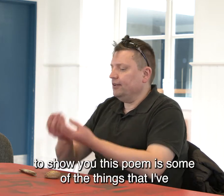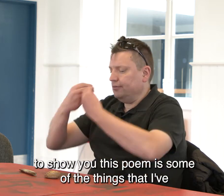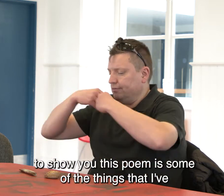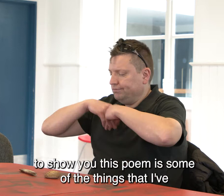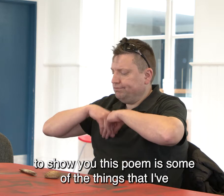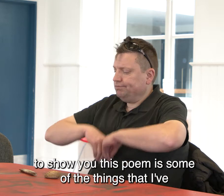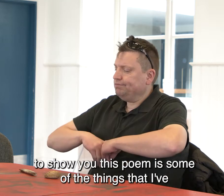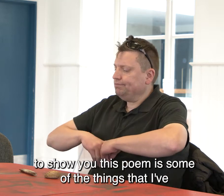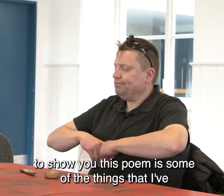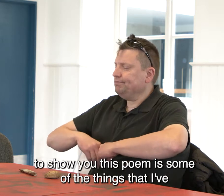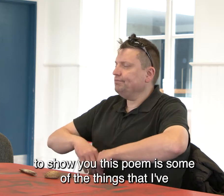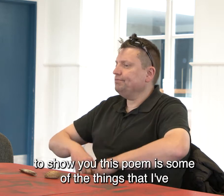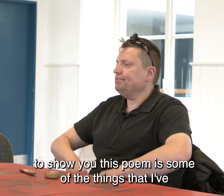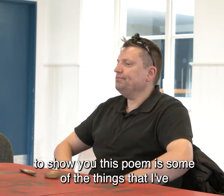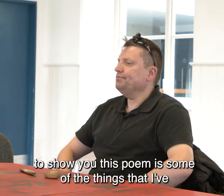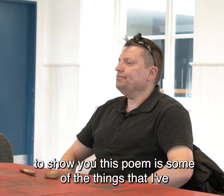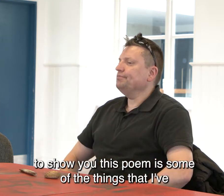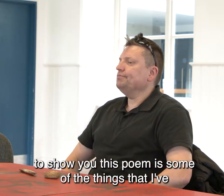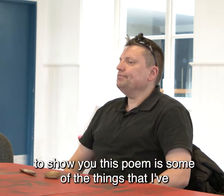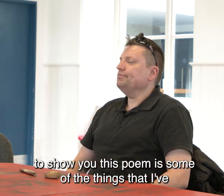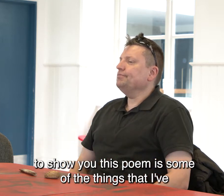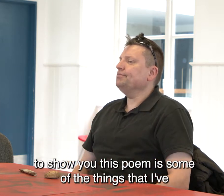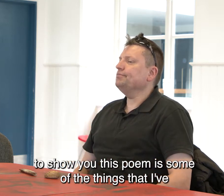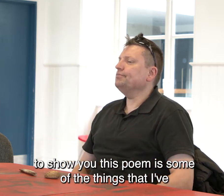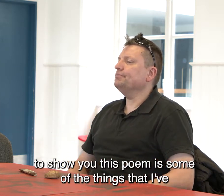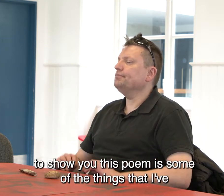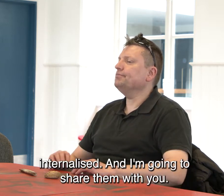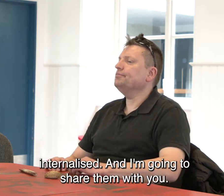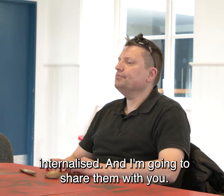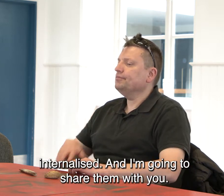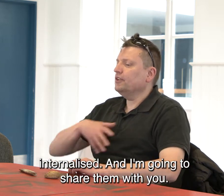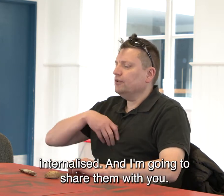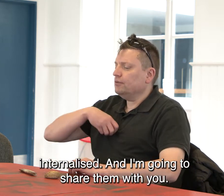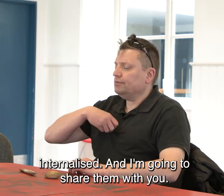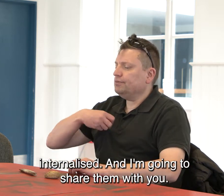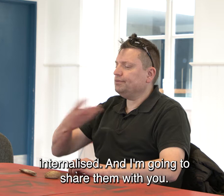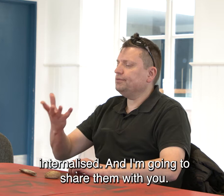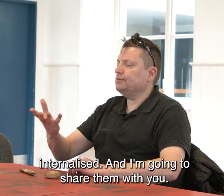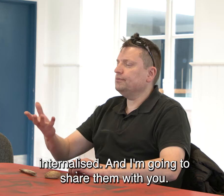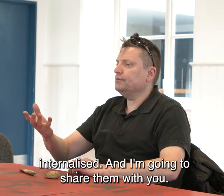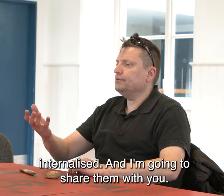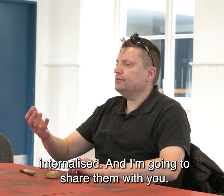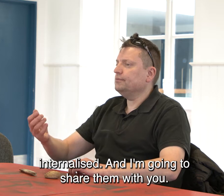poem is some of the things that I've internalized and I'm going to share them with